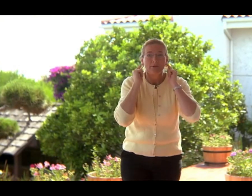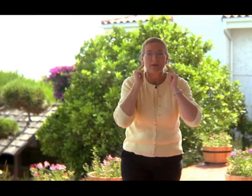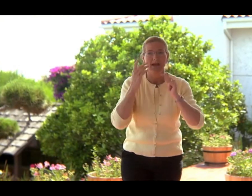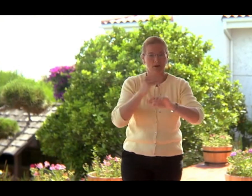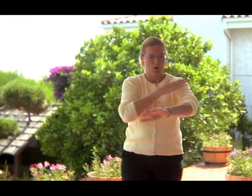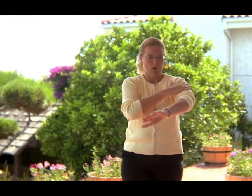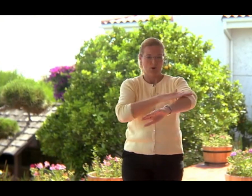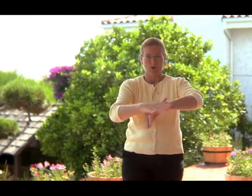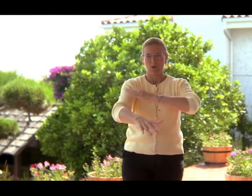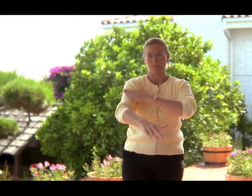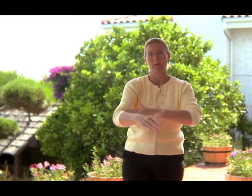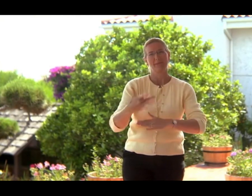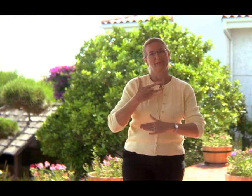lot of sun,